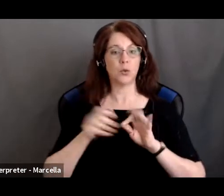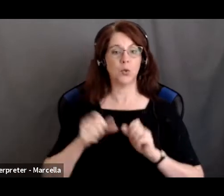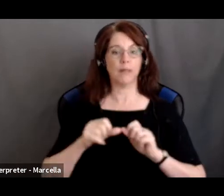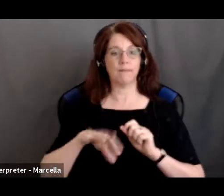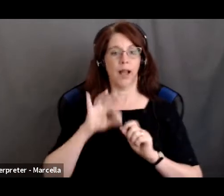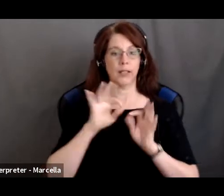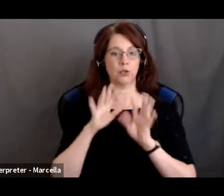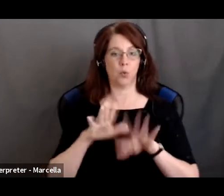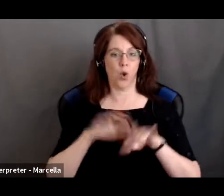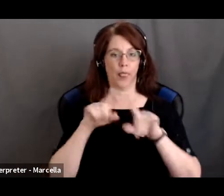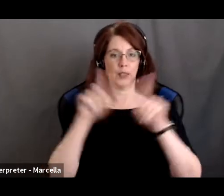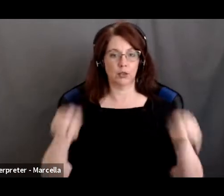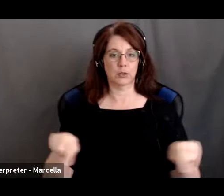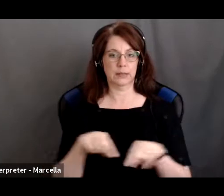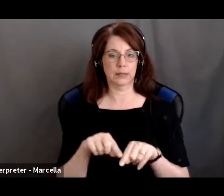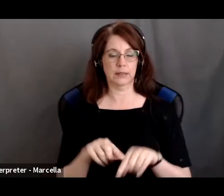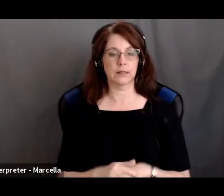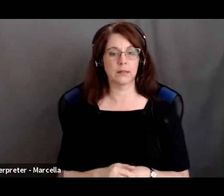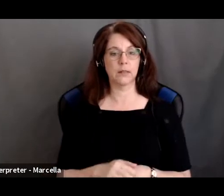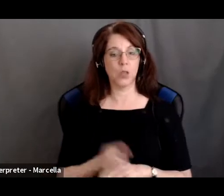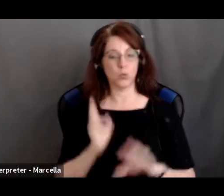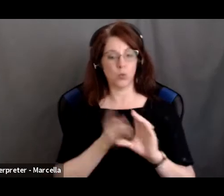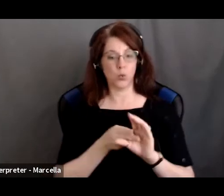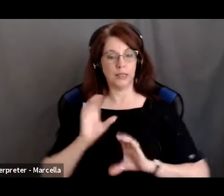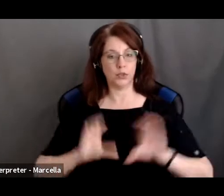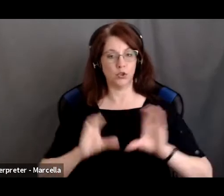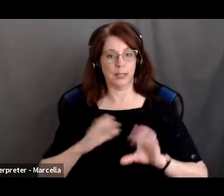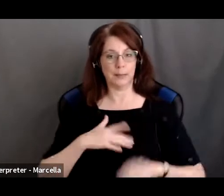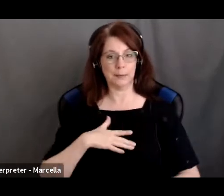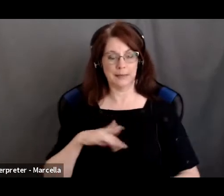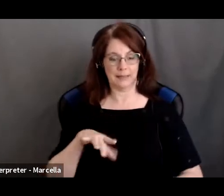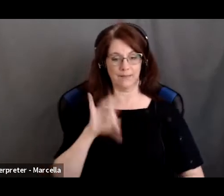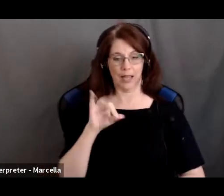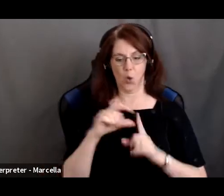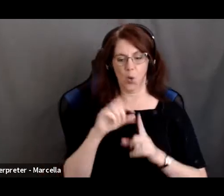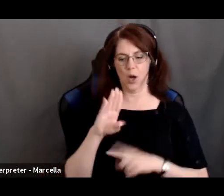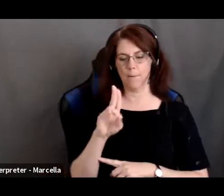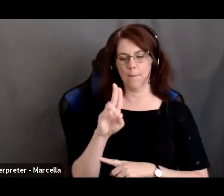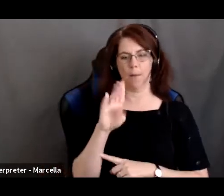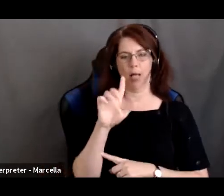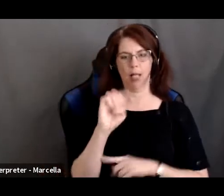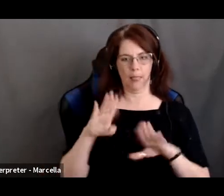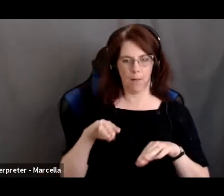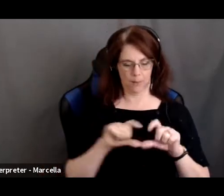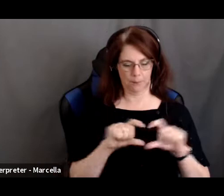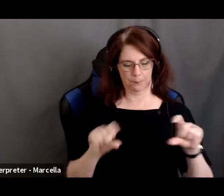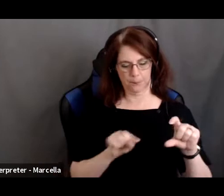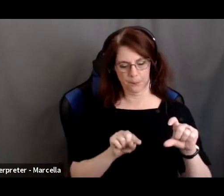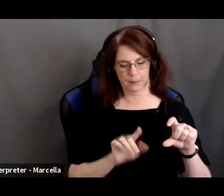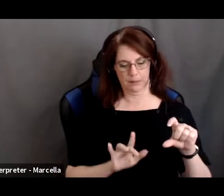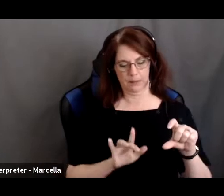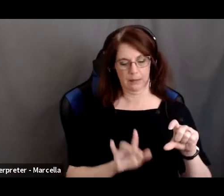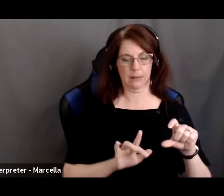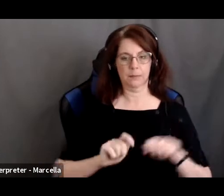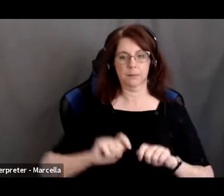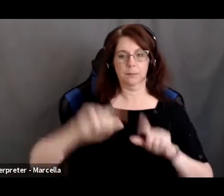the interpreter on the screen. To join into the chat, please find the word bubble in the same menu bar. Once that is